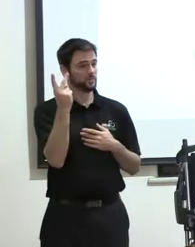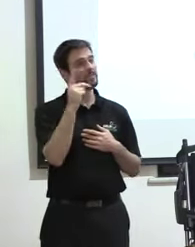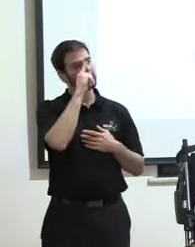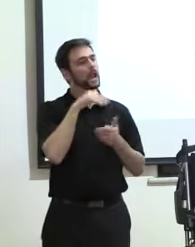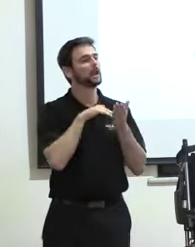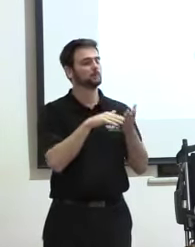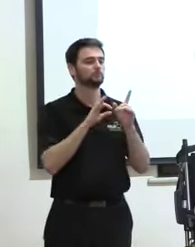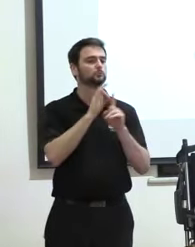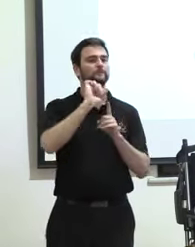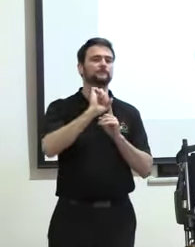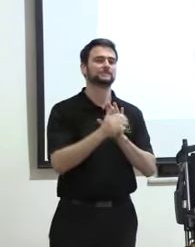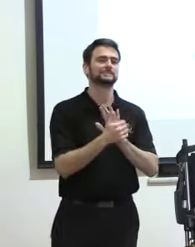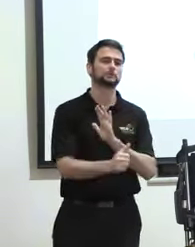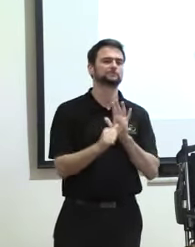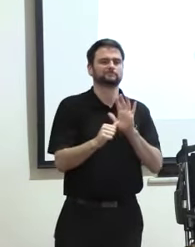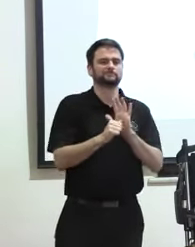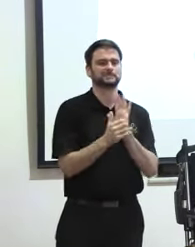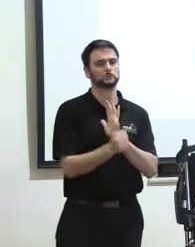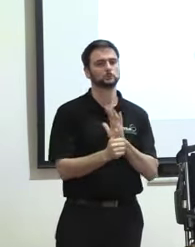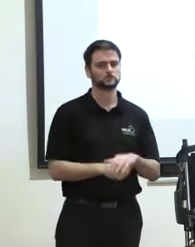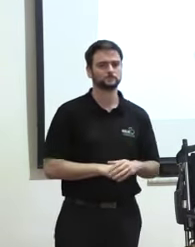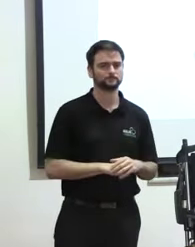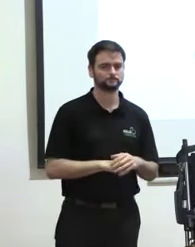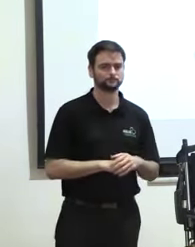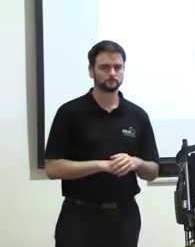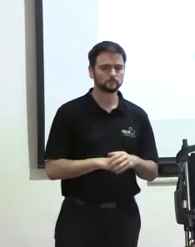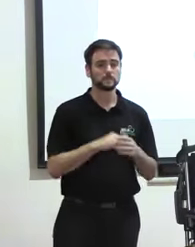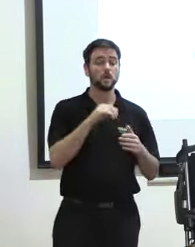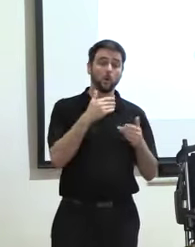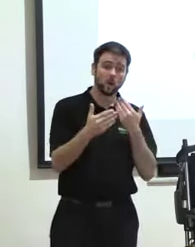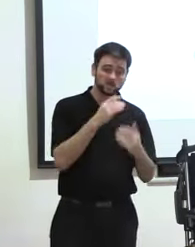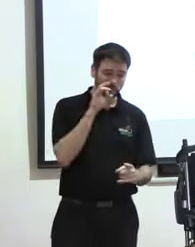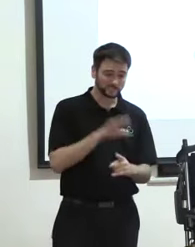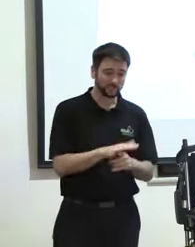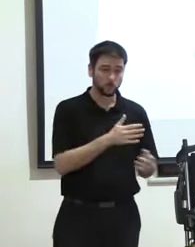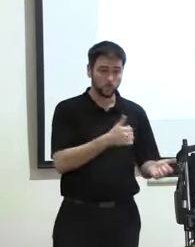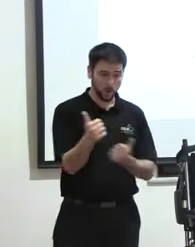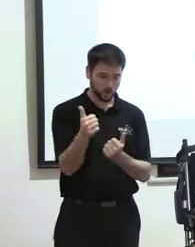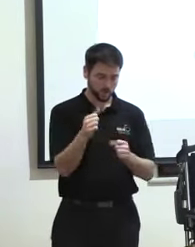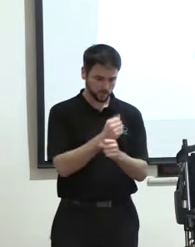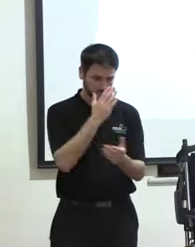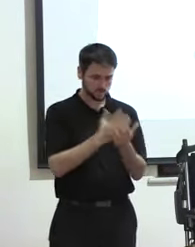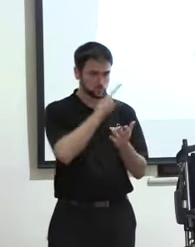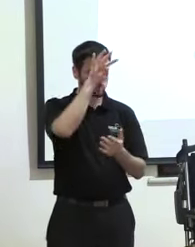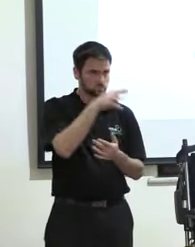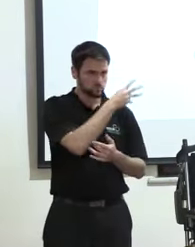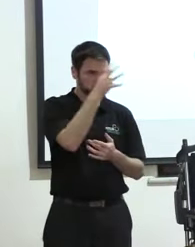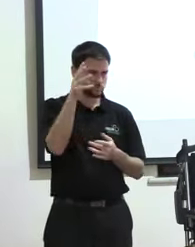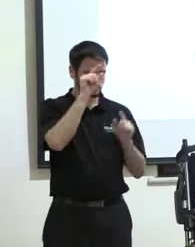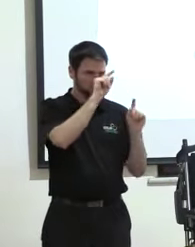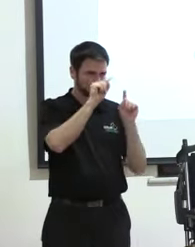skills. So it can involve improving your organisational skills, your budgeting skills,